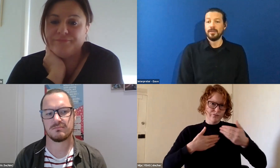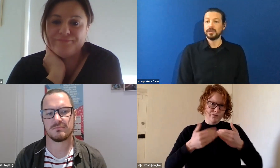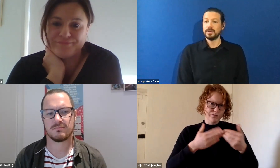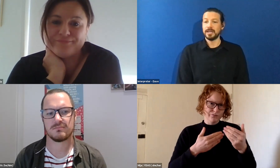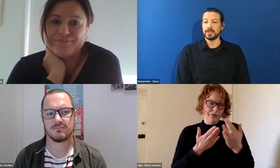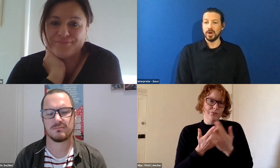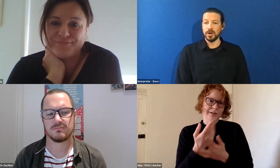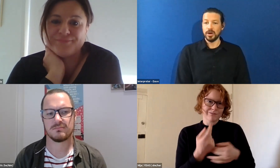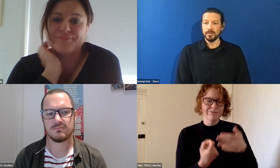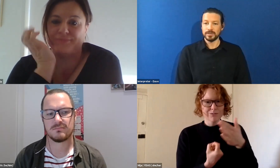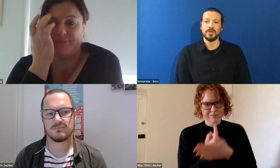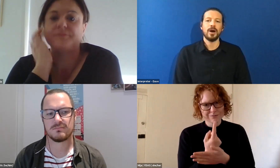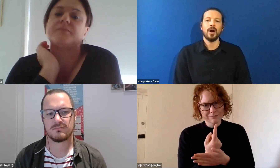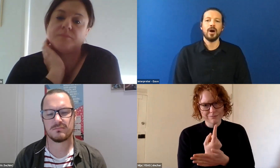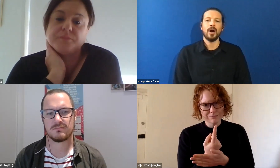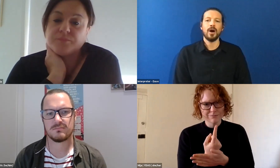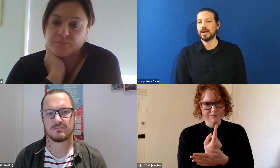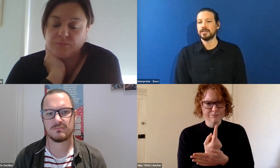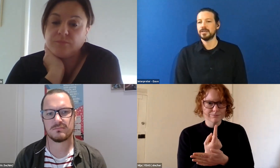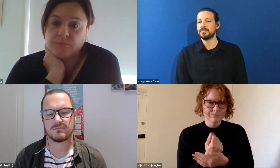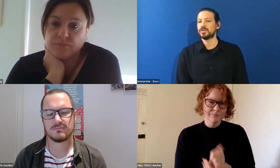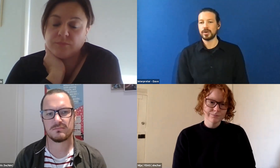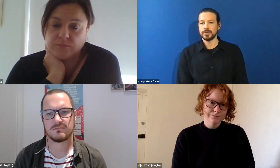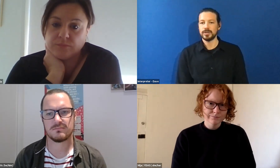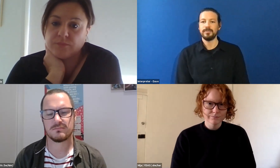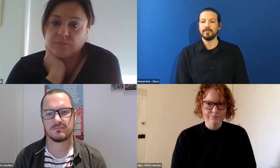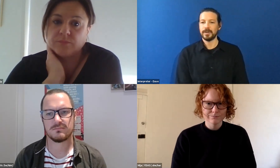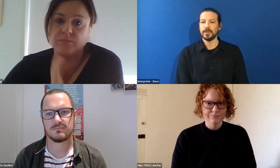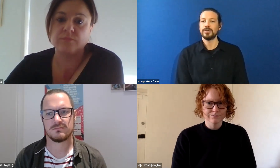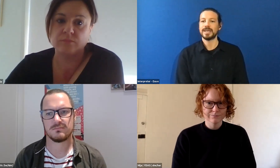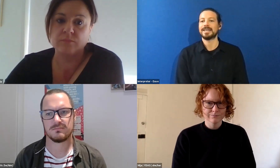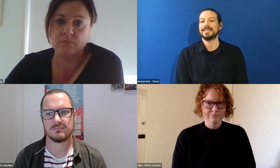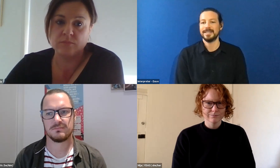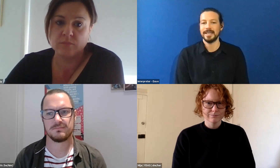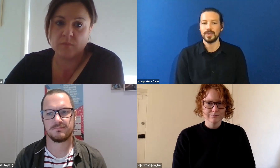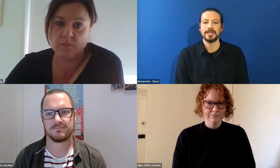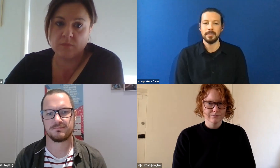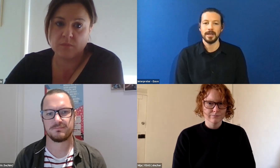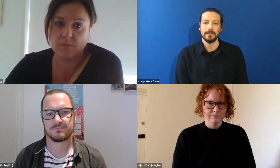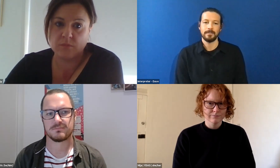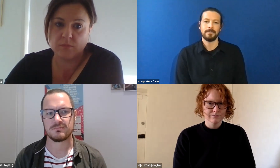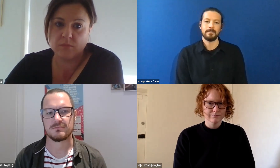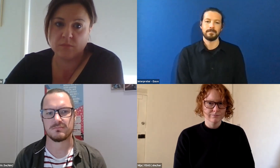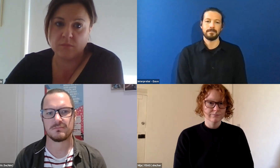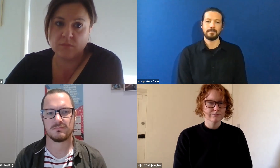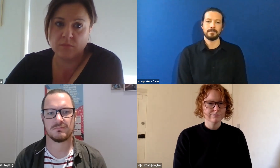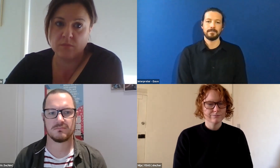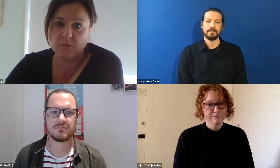advance before those meetings occur. So you're not on the spot trying to struggle to fill those access needs when it's